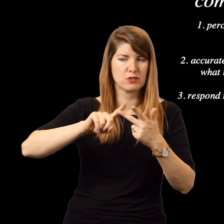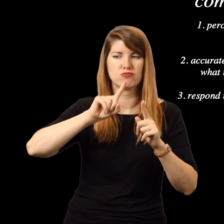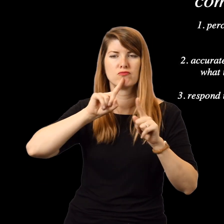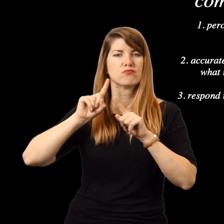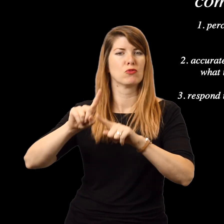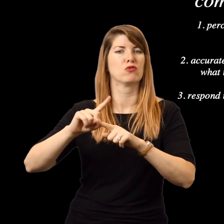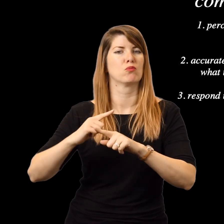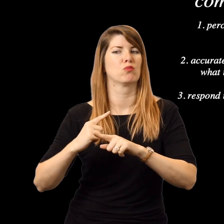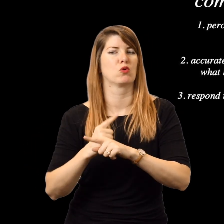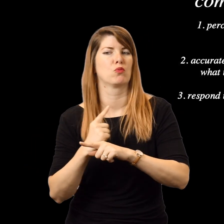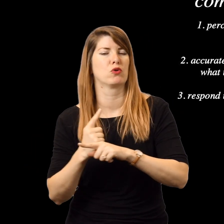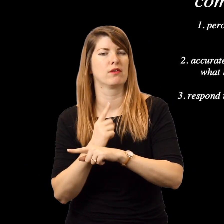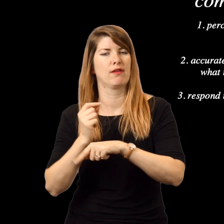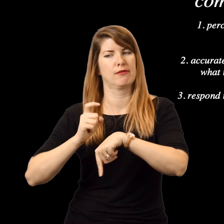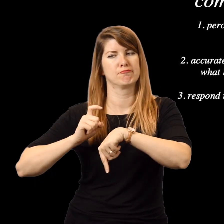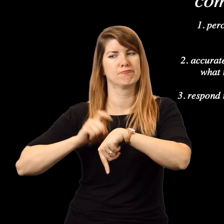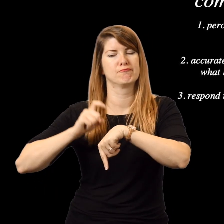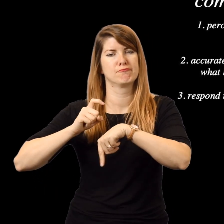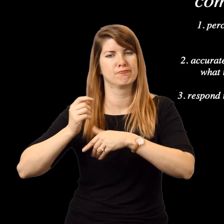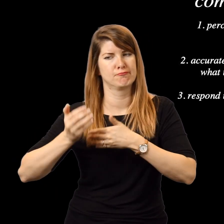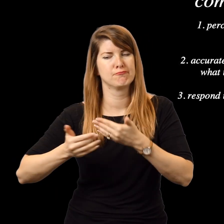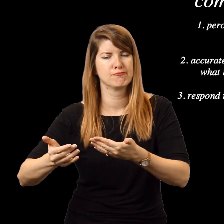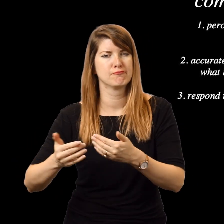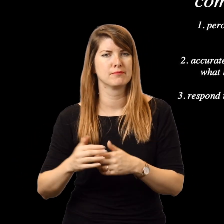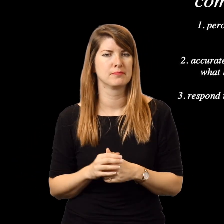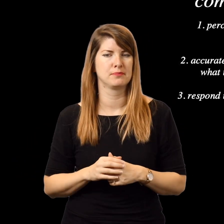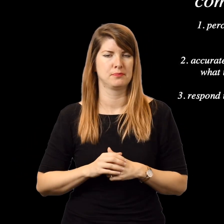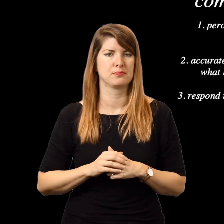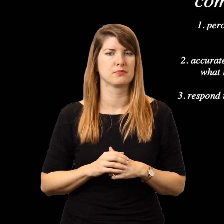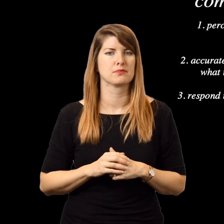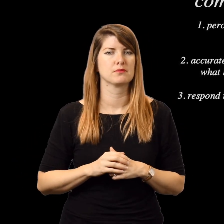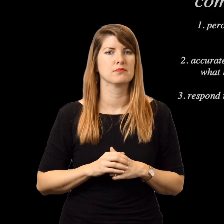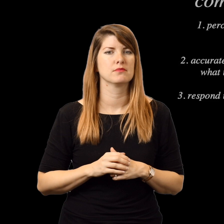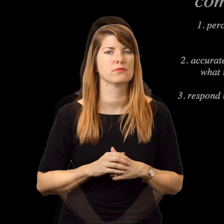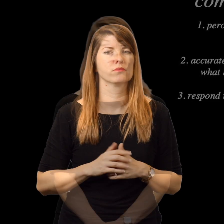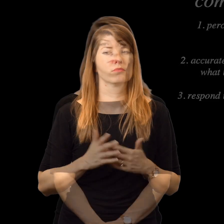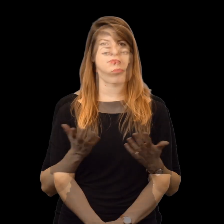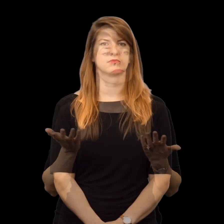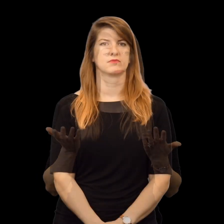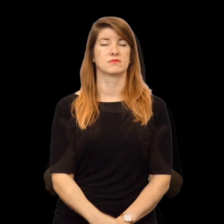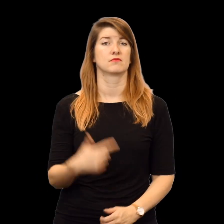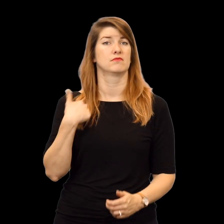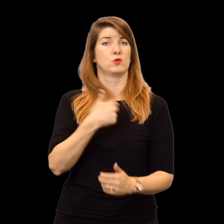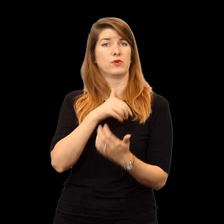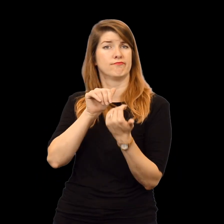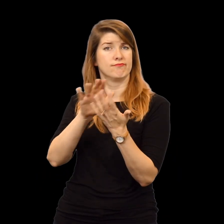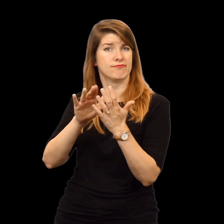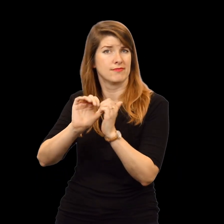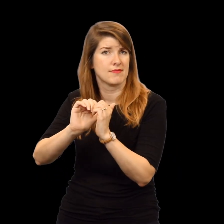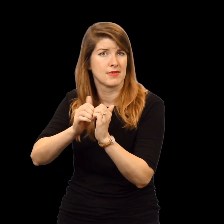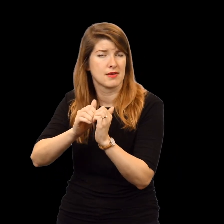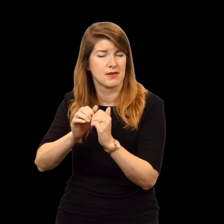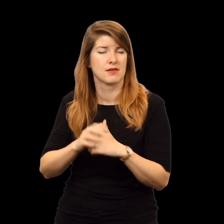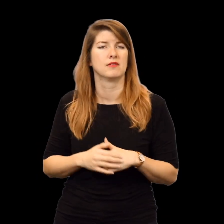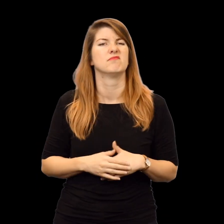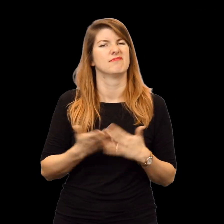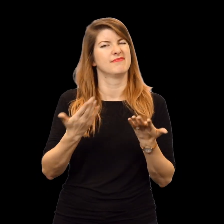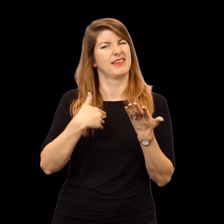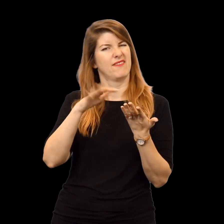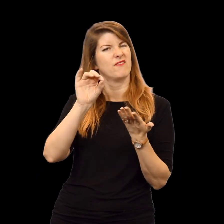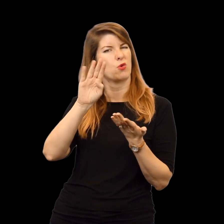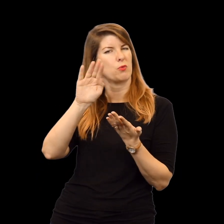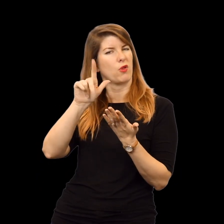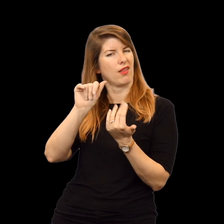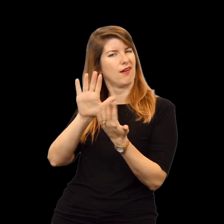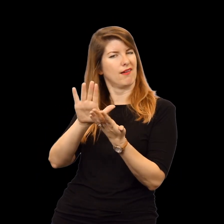being communicated, and then to respond in an appropriate and timely manner. How we do this, there's